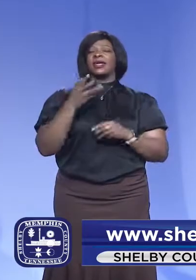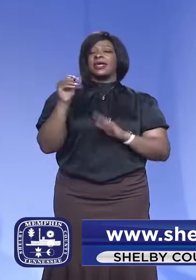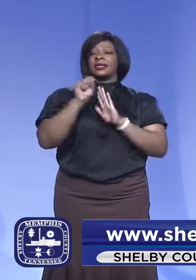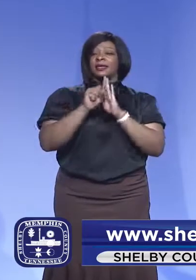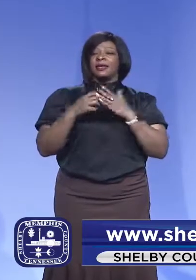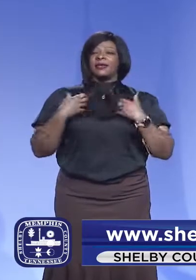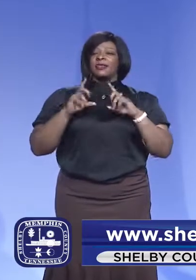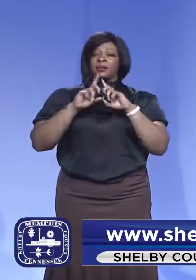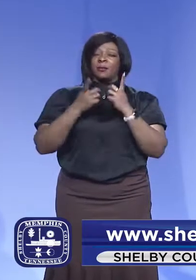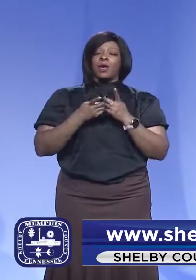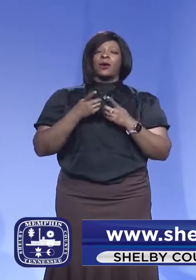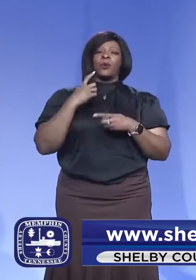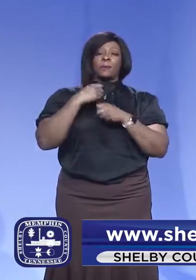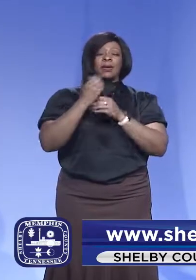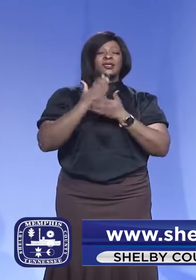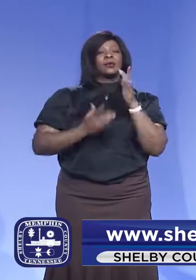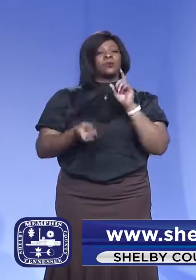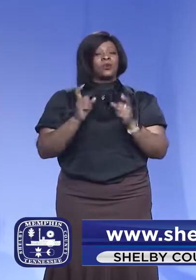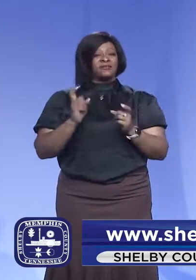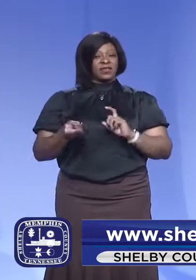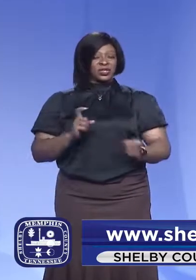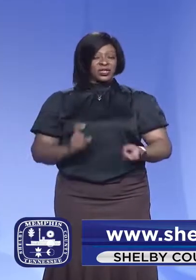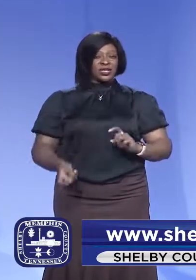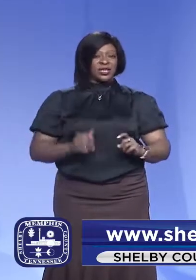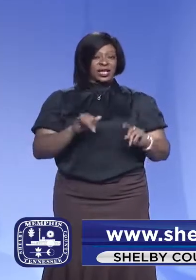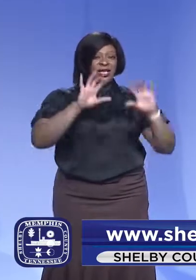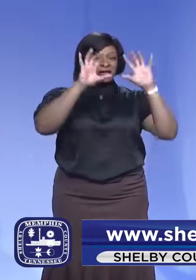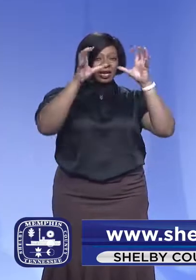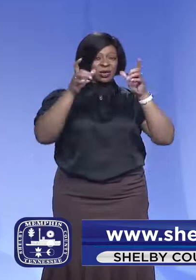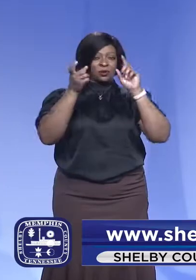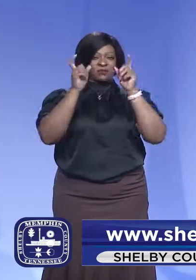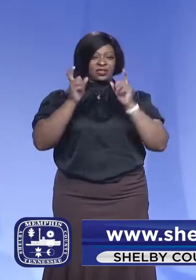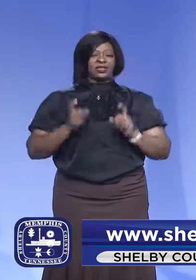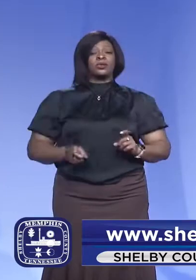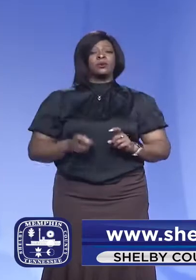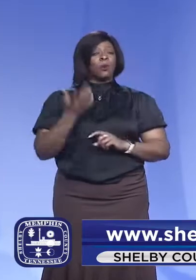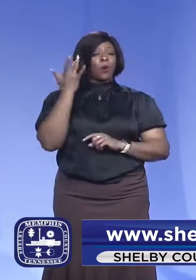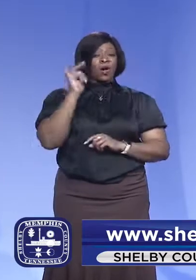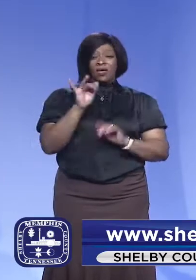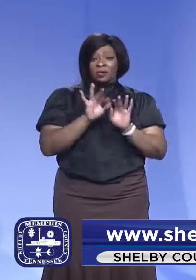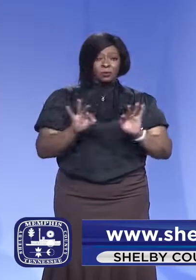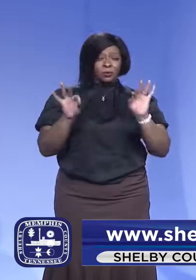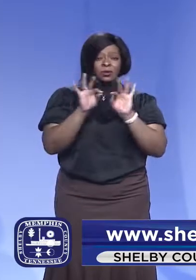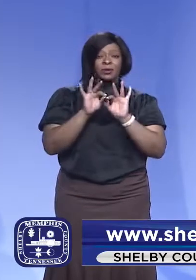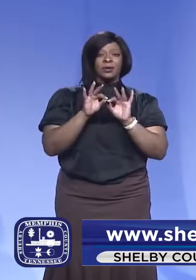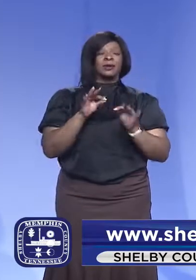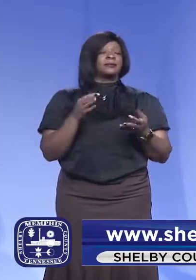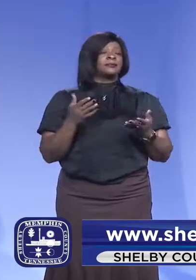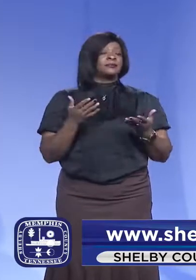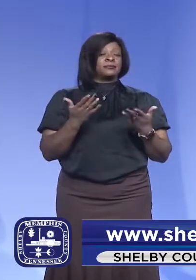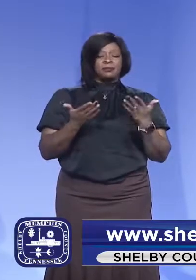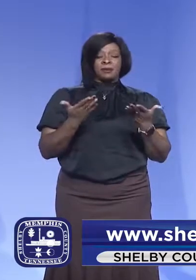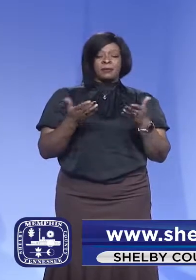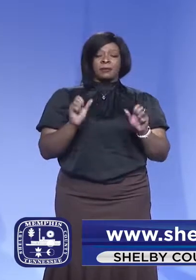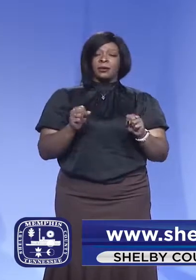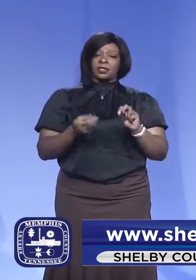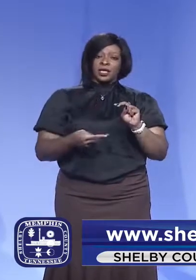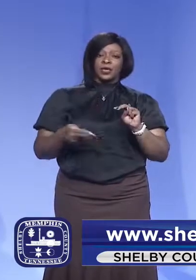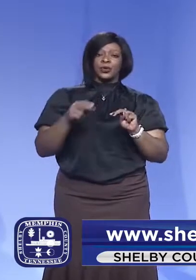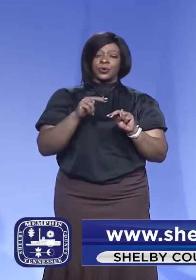health department will be making some revisions to the categories. And why that's important is it may increase